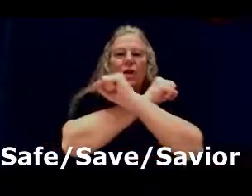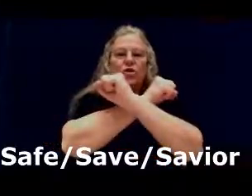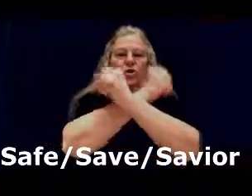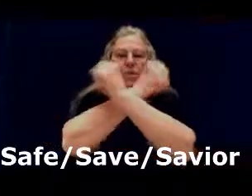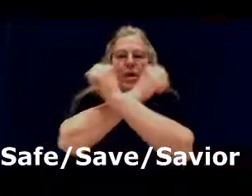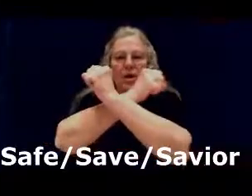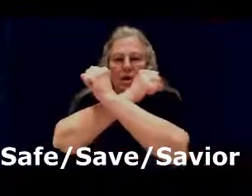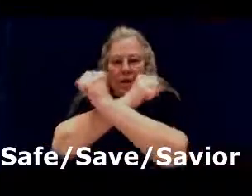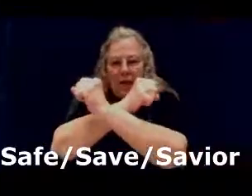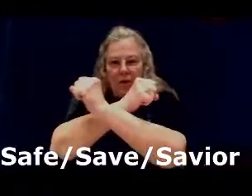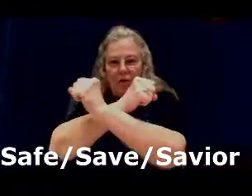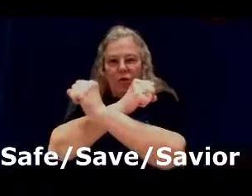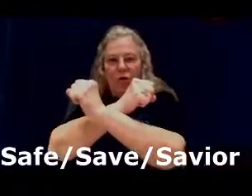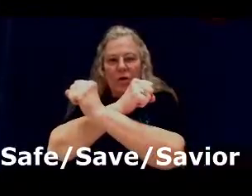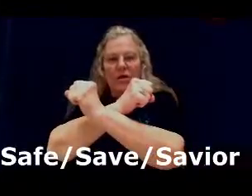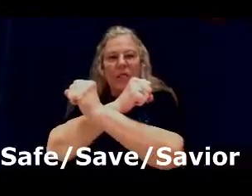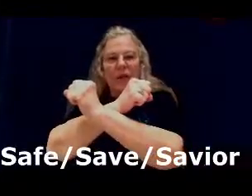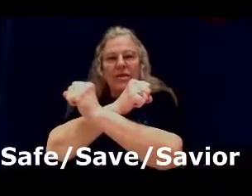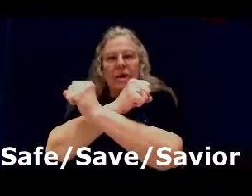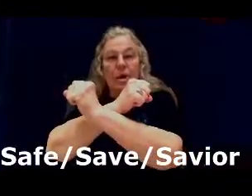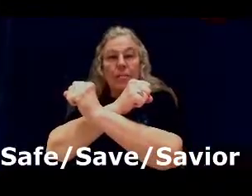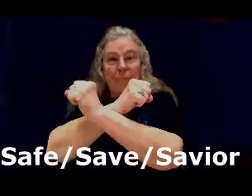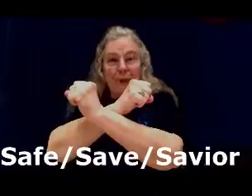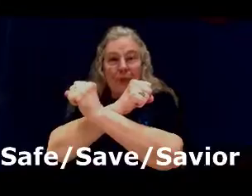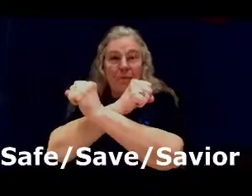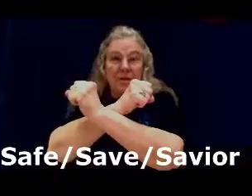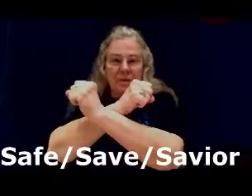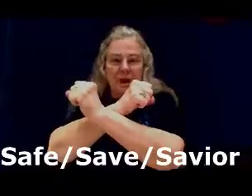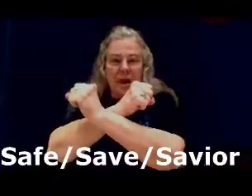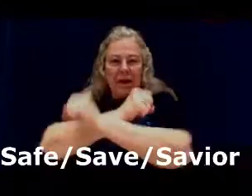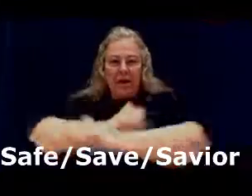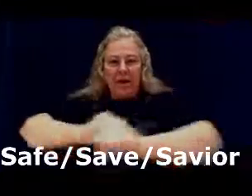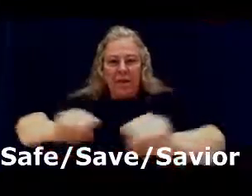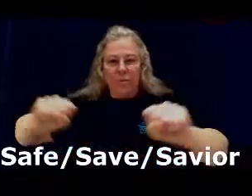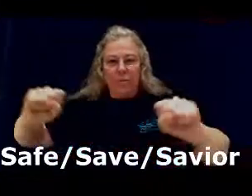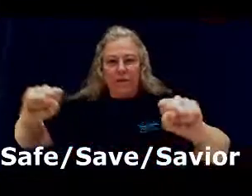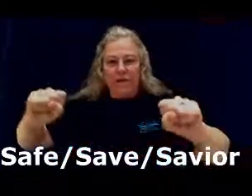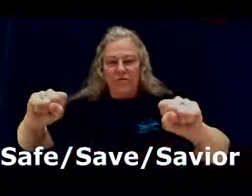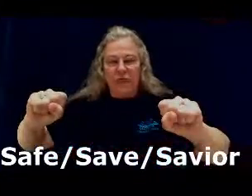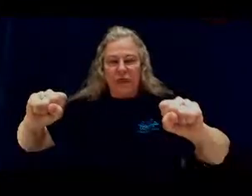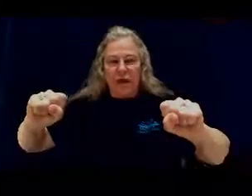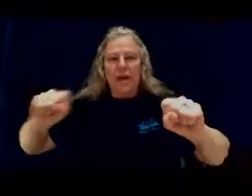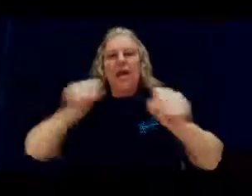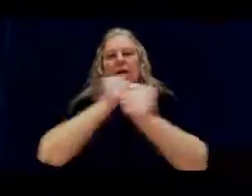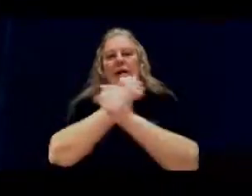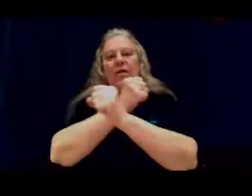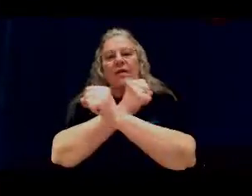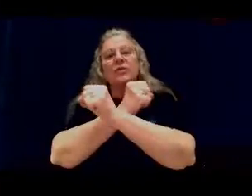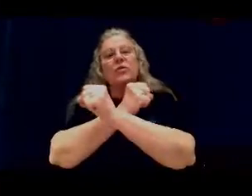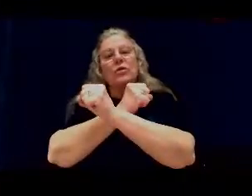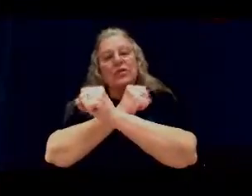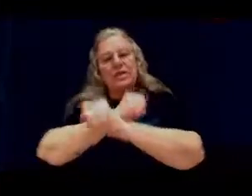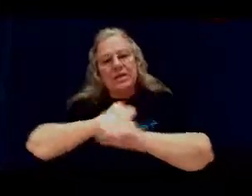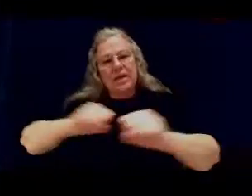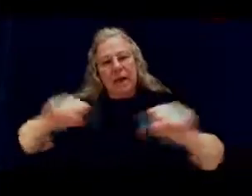formation and you cross them like they are bound tight, and then it breaks free. Now that's the word